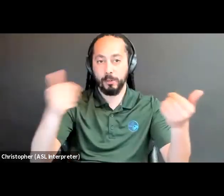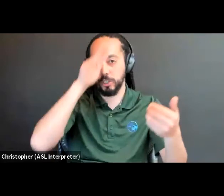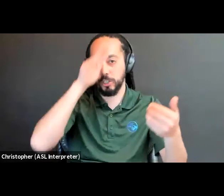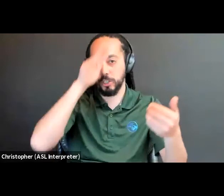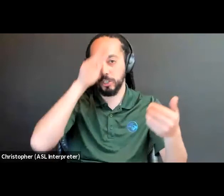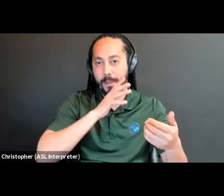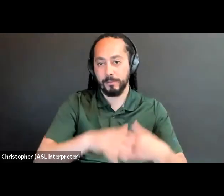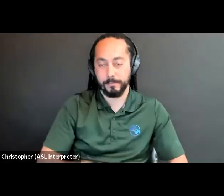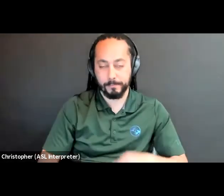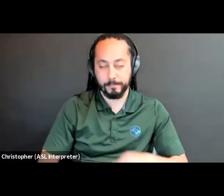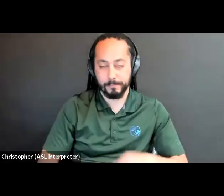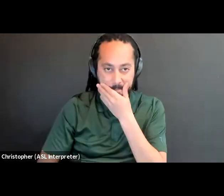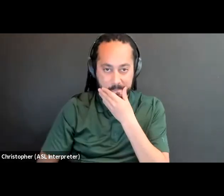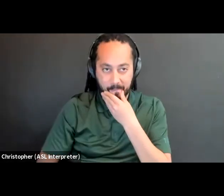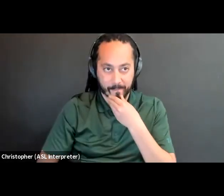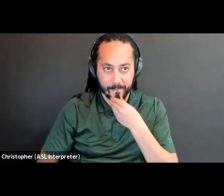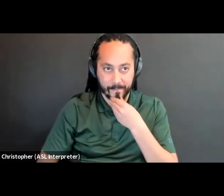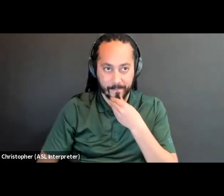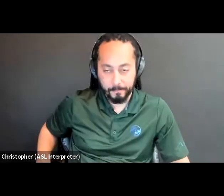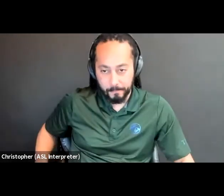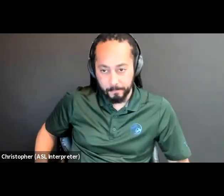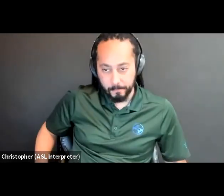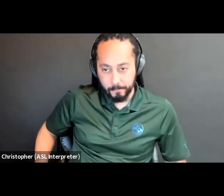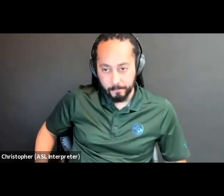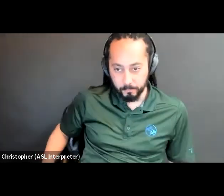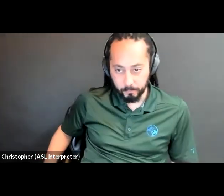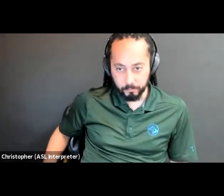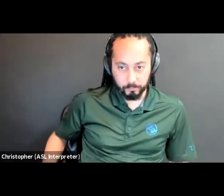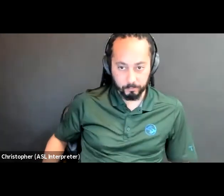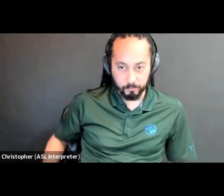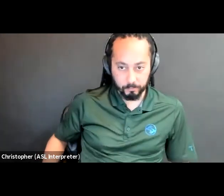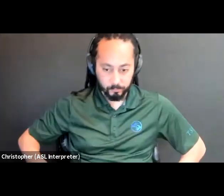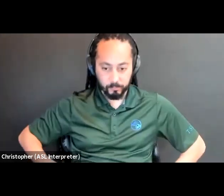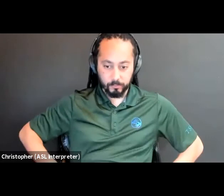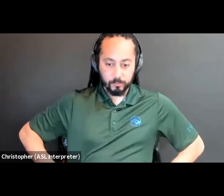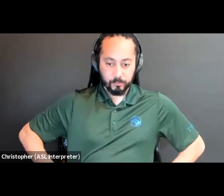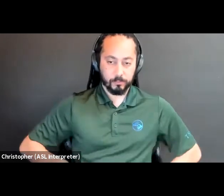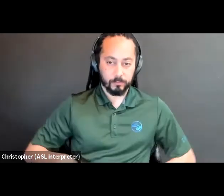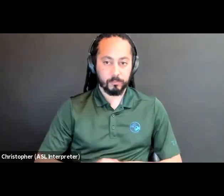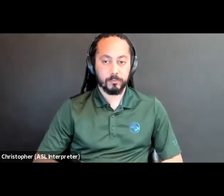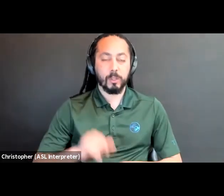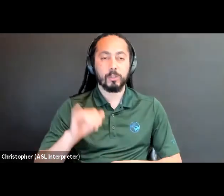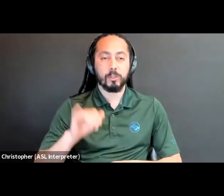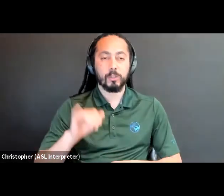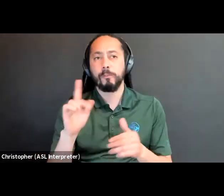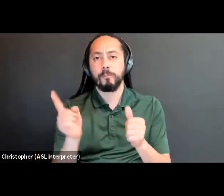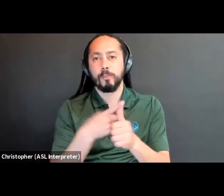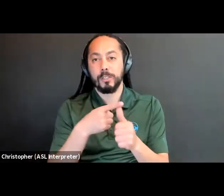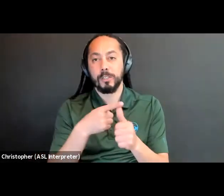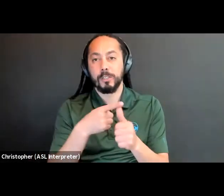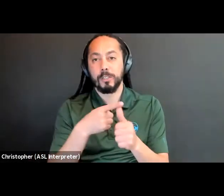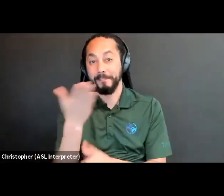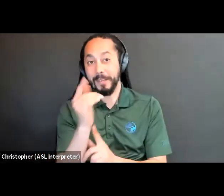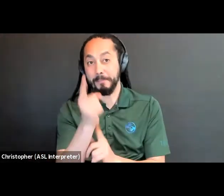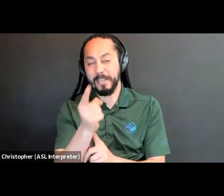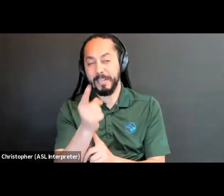So the first thing I'd like to do is to just tell you where we're headed with this 15 minutes.